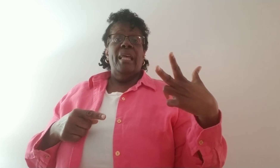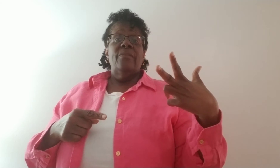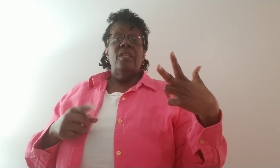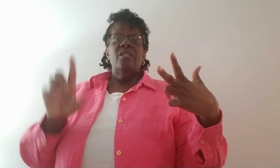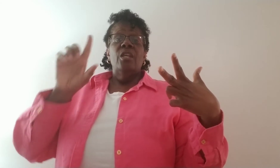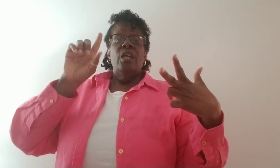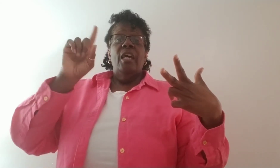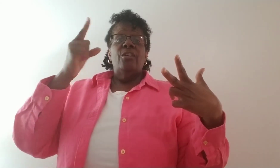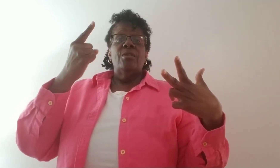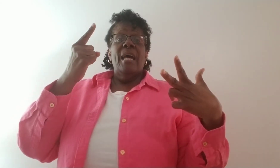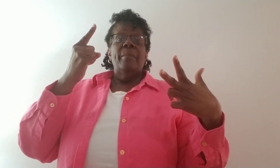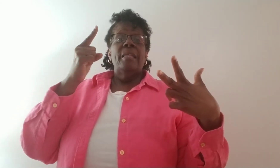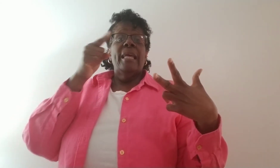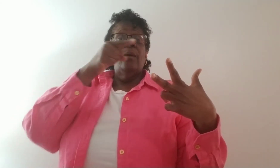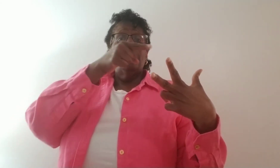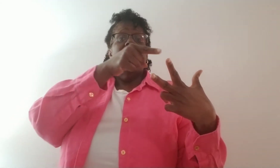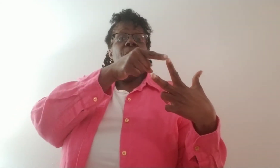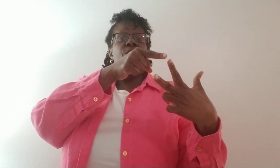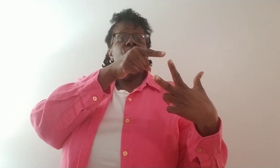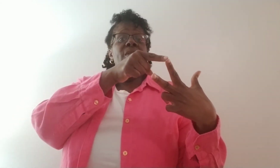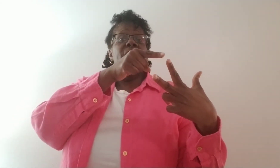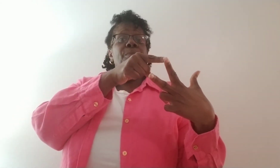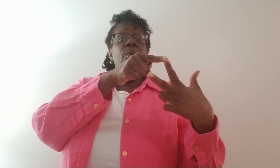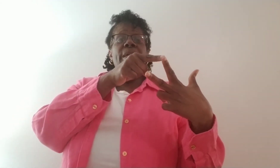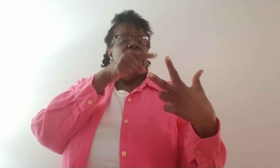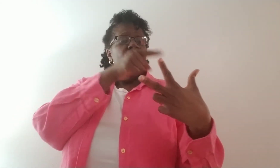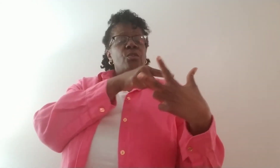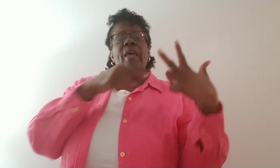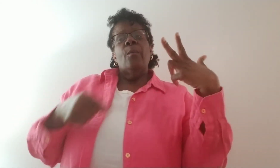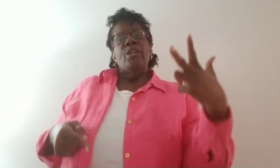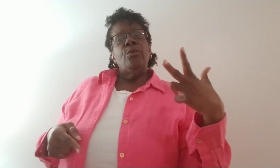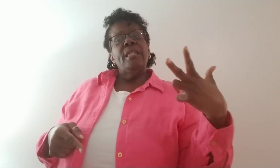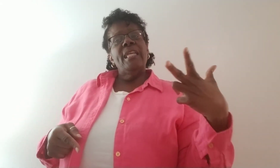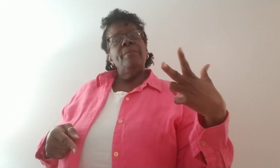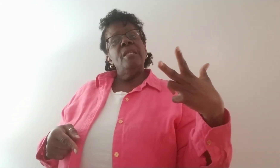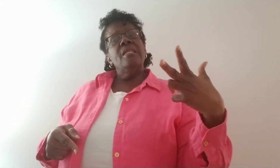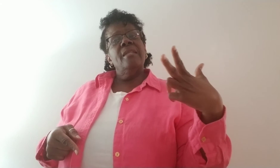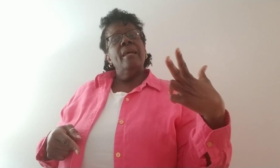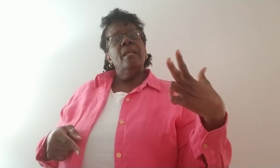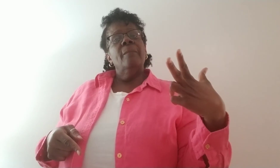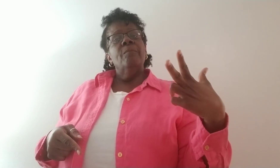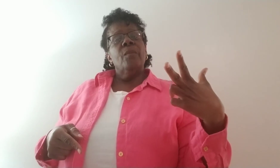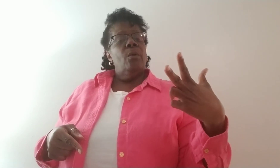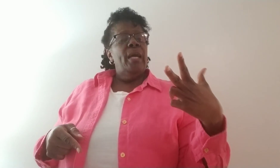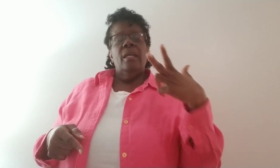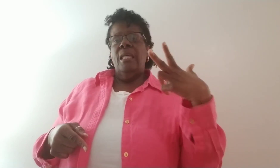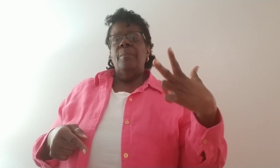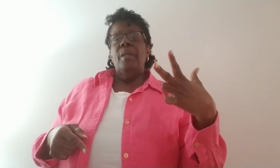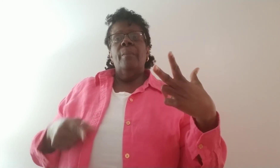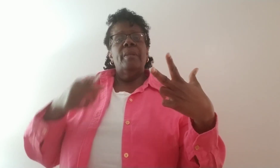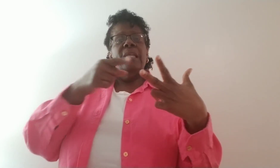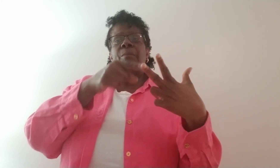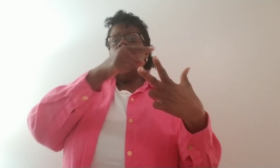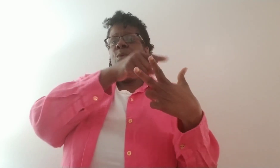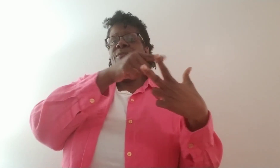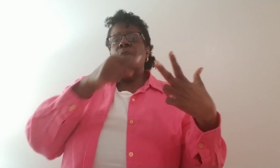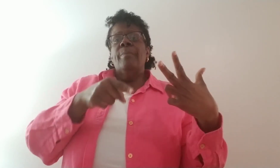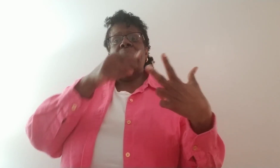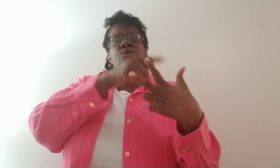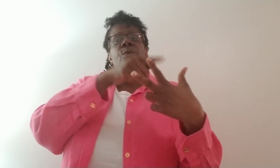this, and your dominant hand will now use that to point. So that way you can keep this steady, okay? And keep it up and keep referring back to it with your